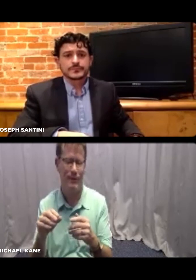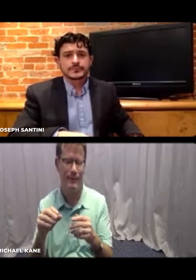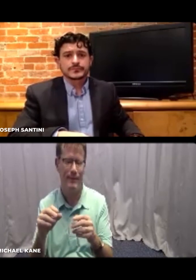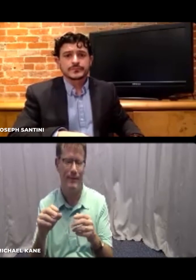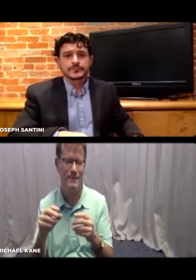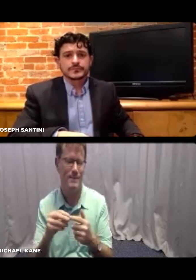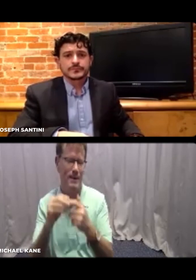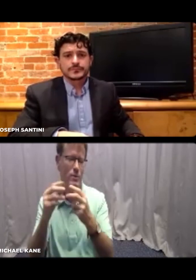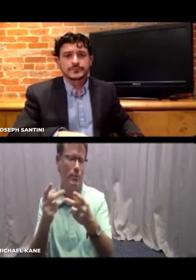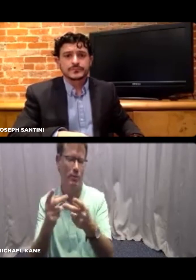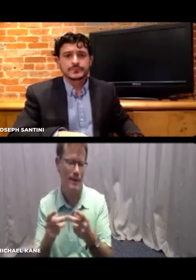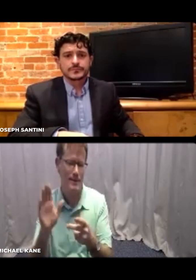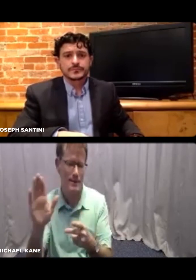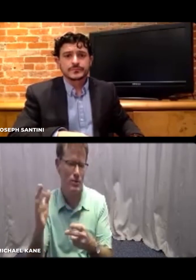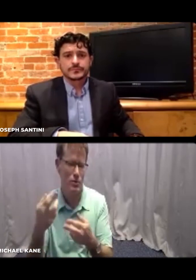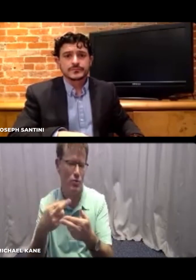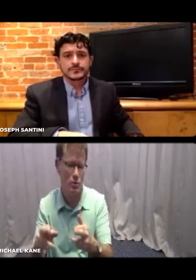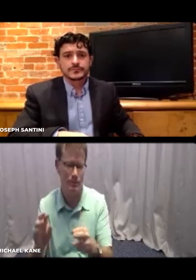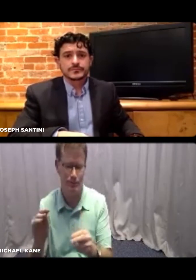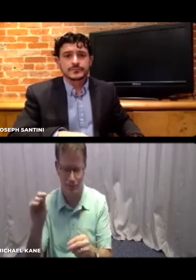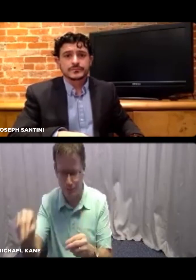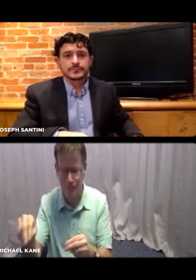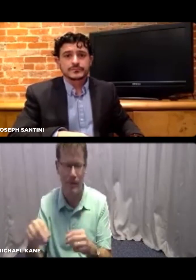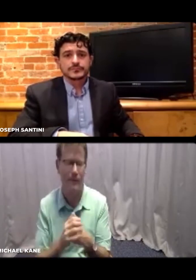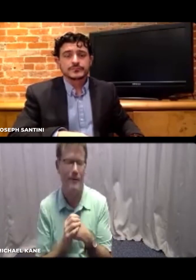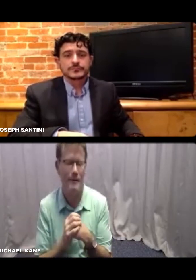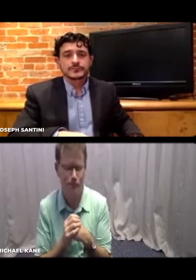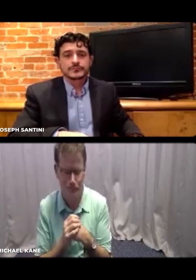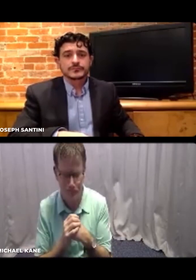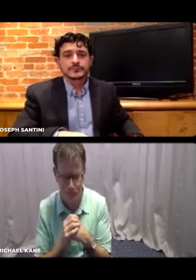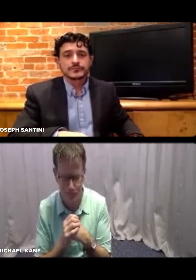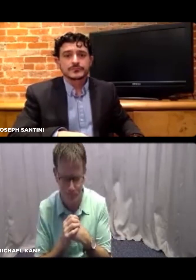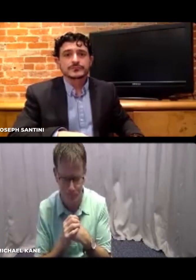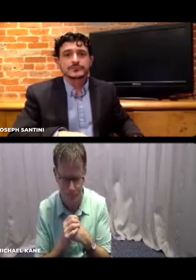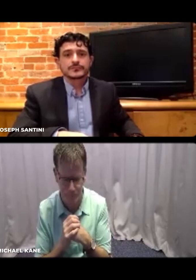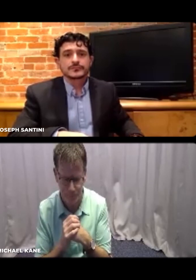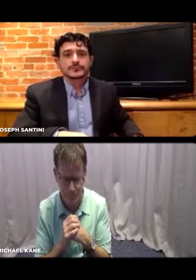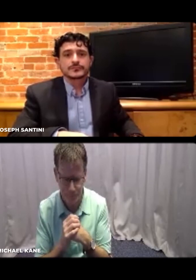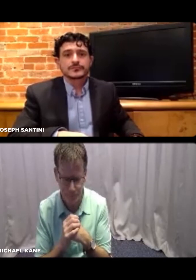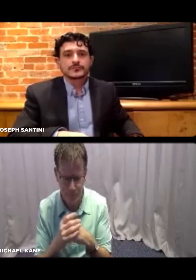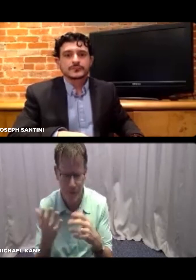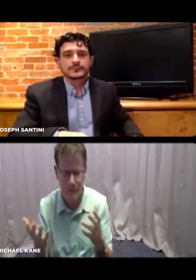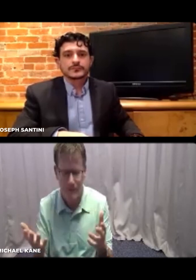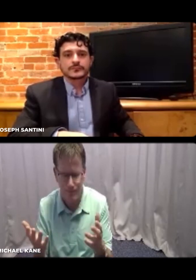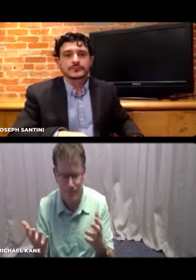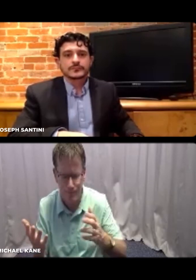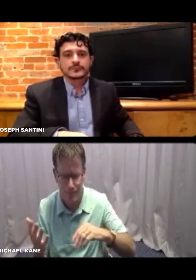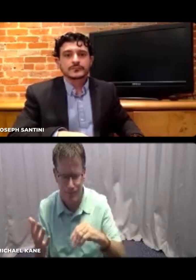that placed in a special spot in her room for safekeeping.